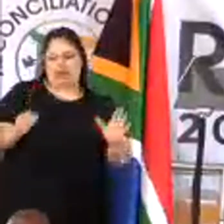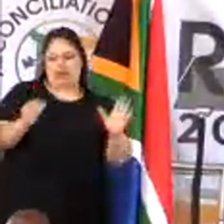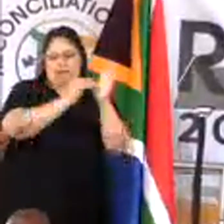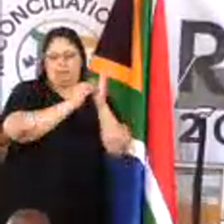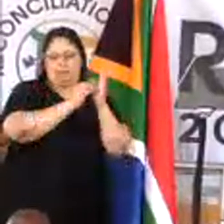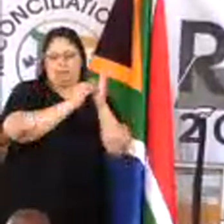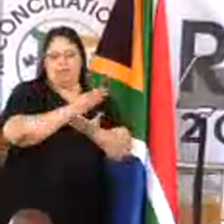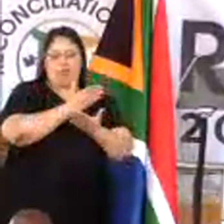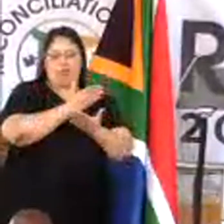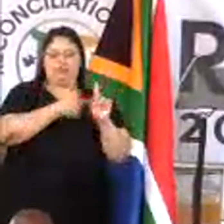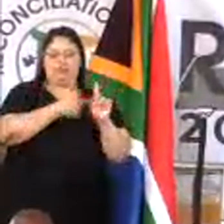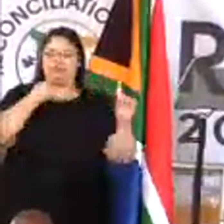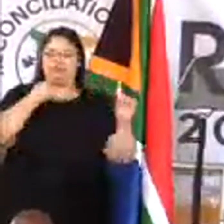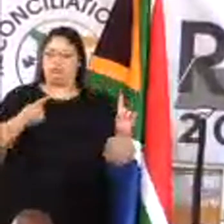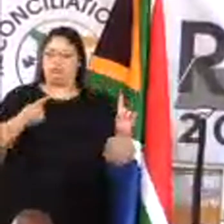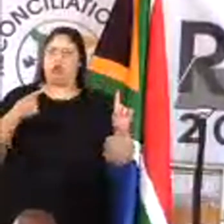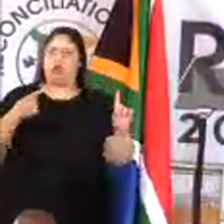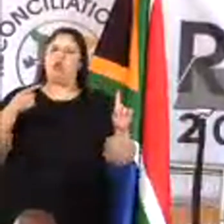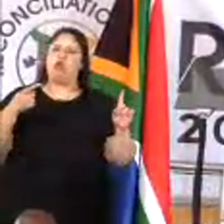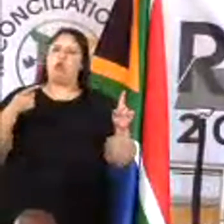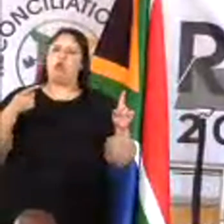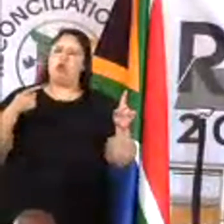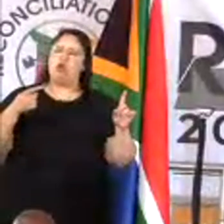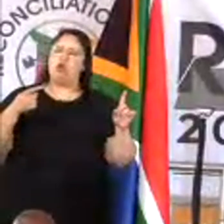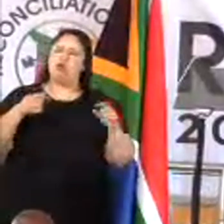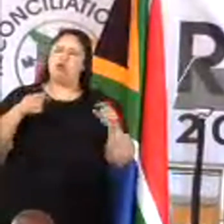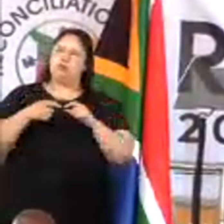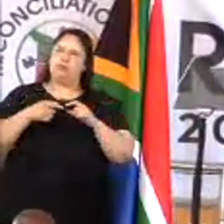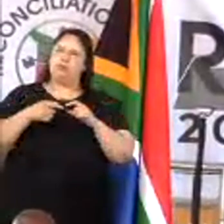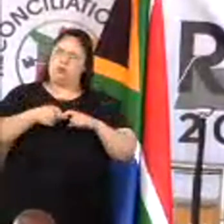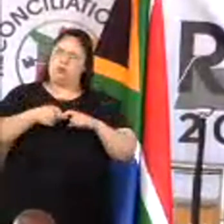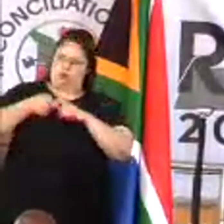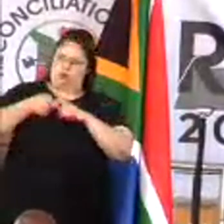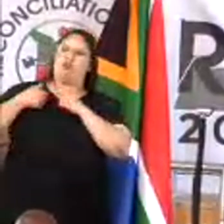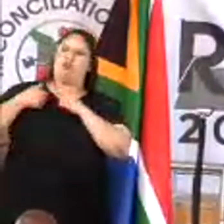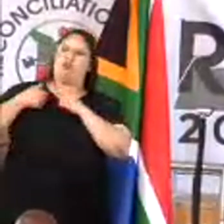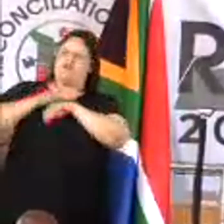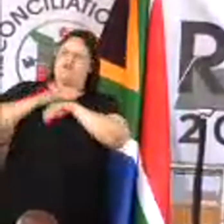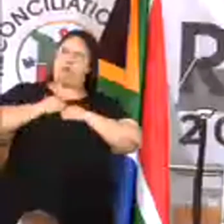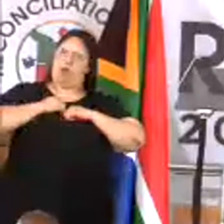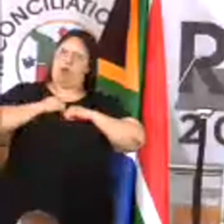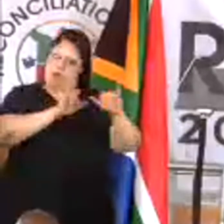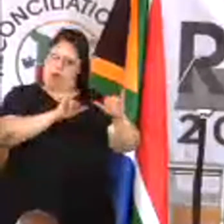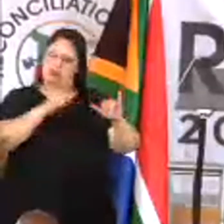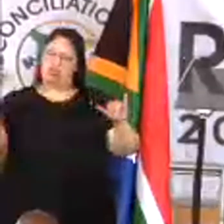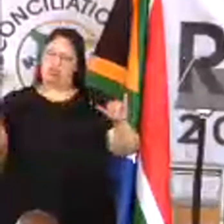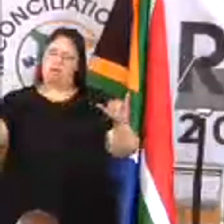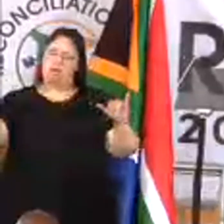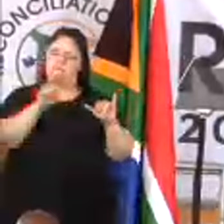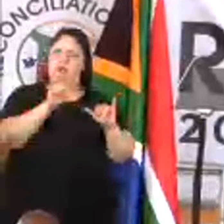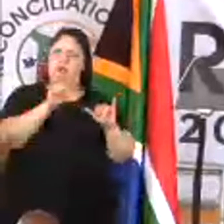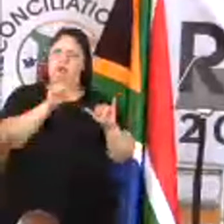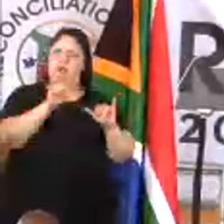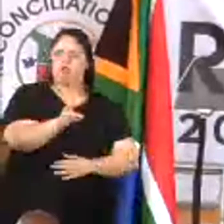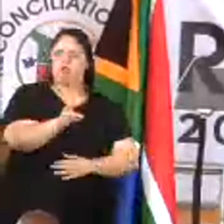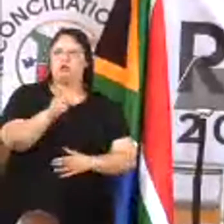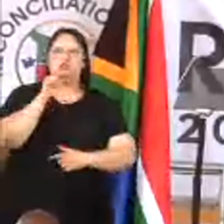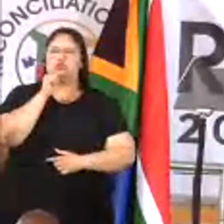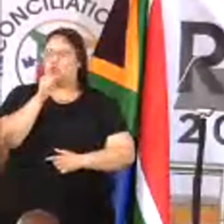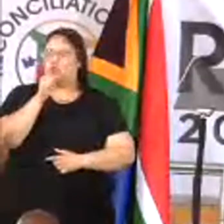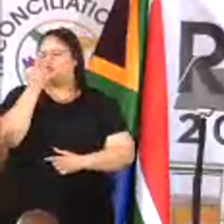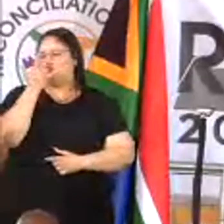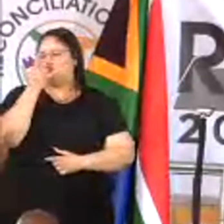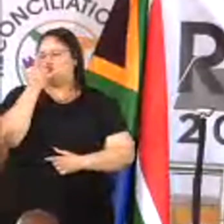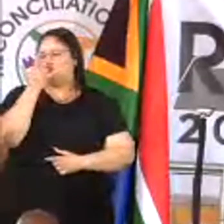says, "Hold on, my friend. I will come back, my friend. Don't cry, my